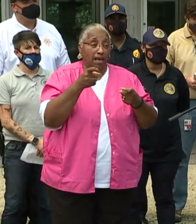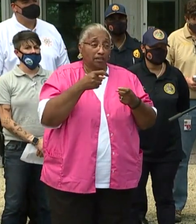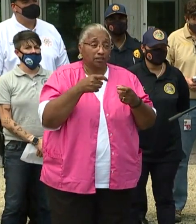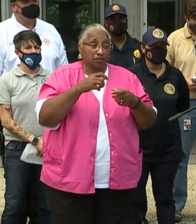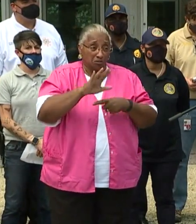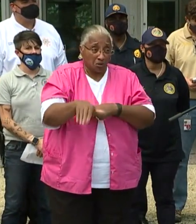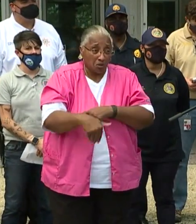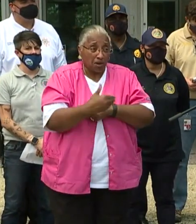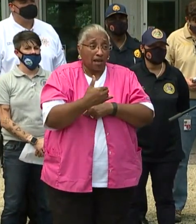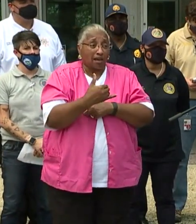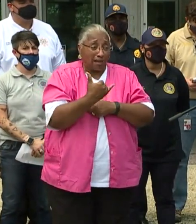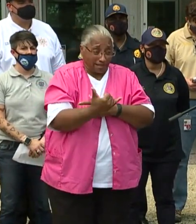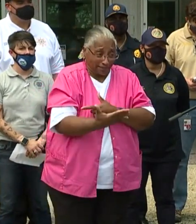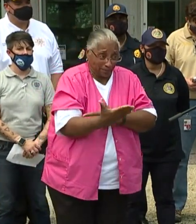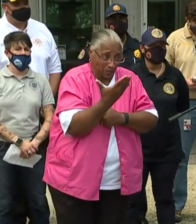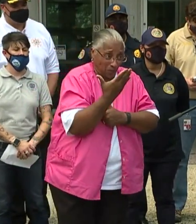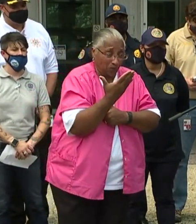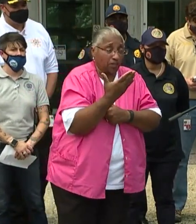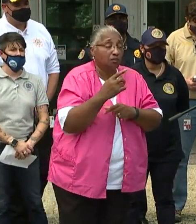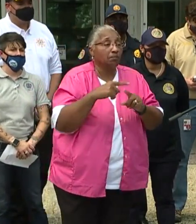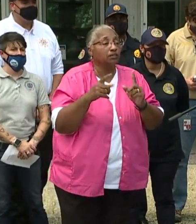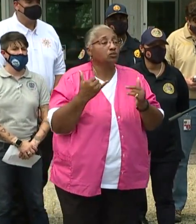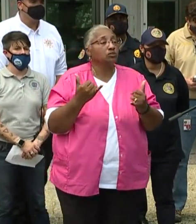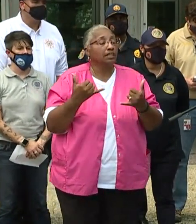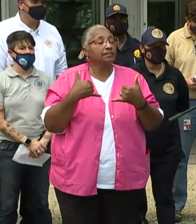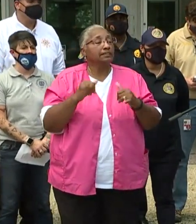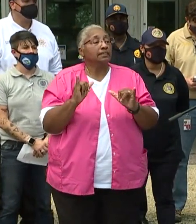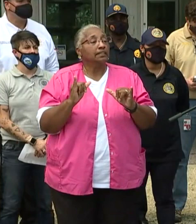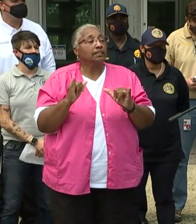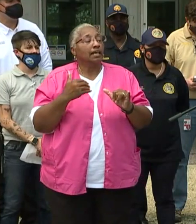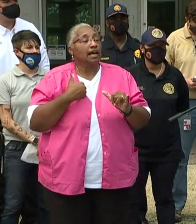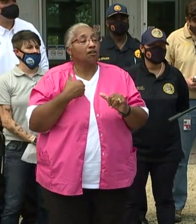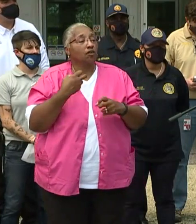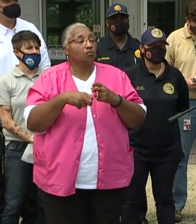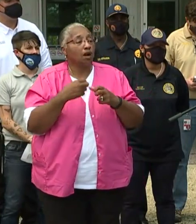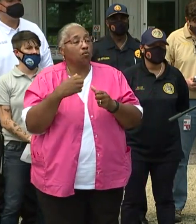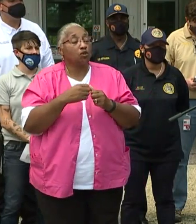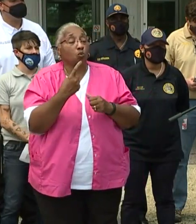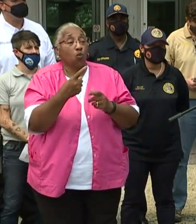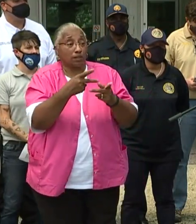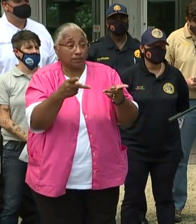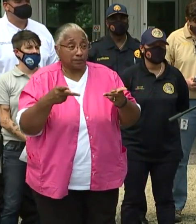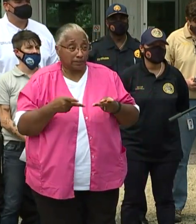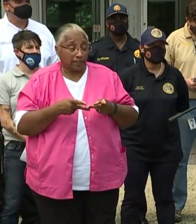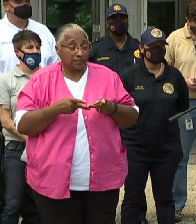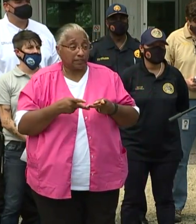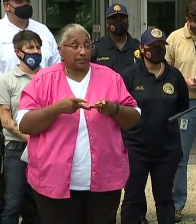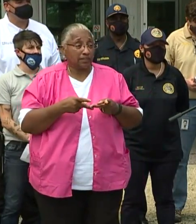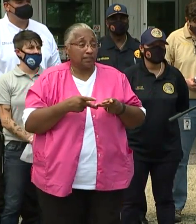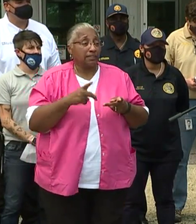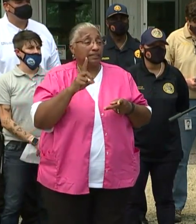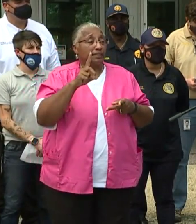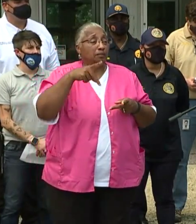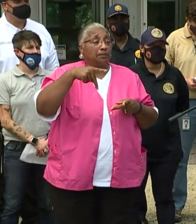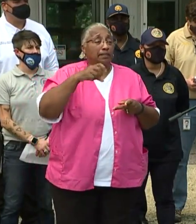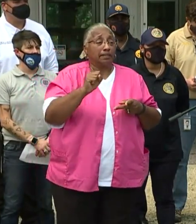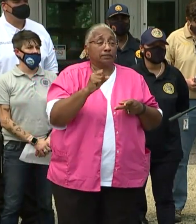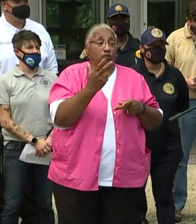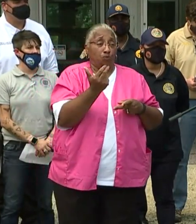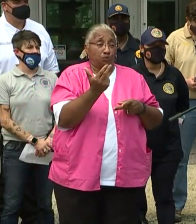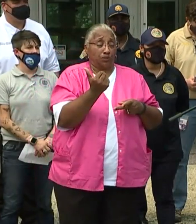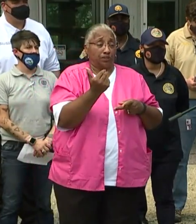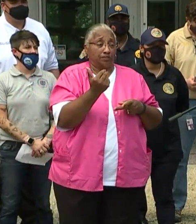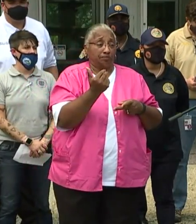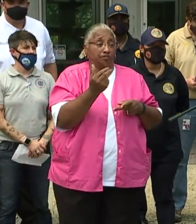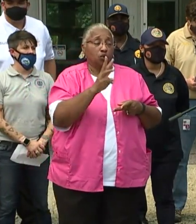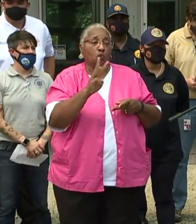and throughout this morning, but as of today, we still have an issue with one pumping station, which is DPS 13